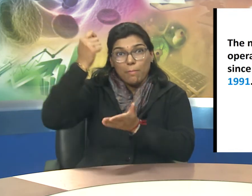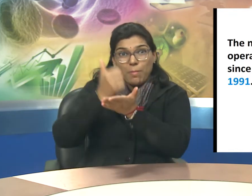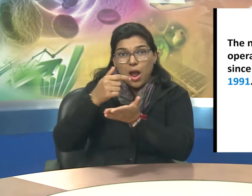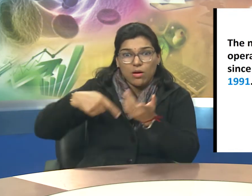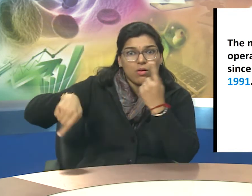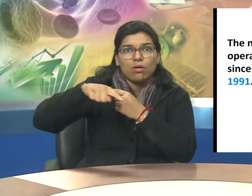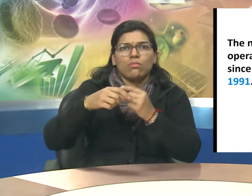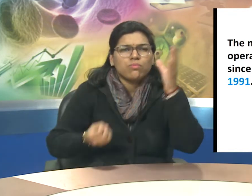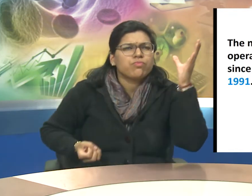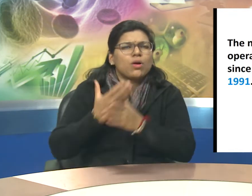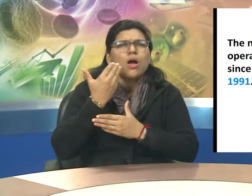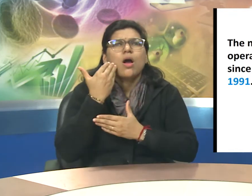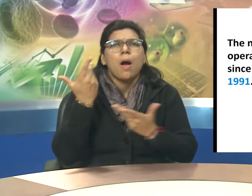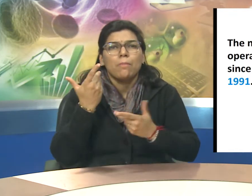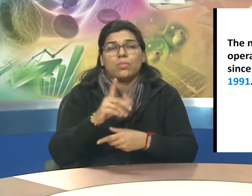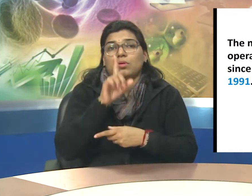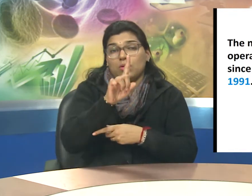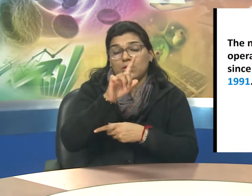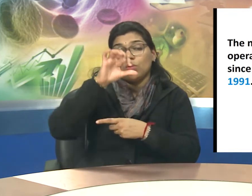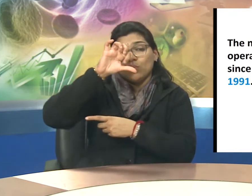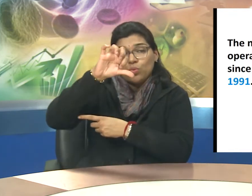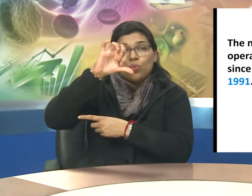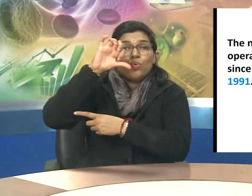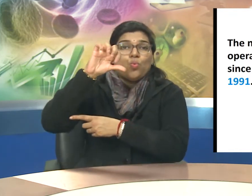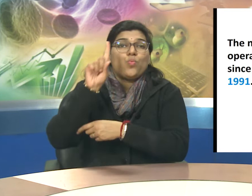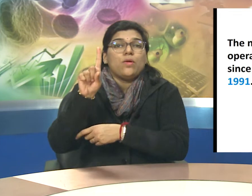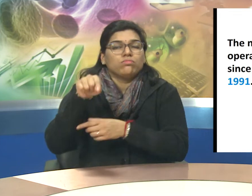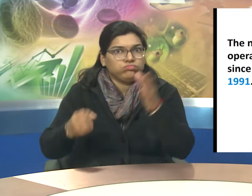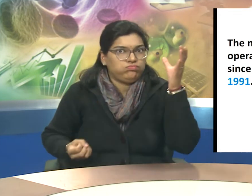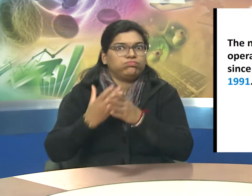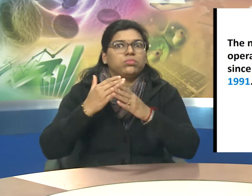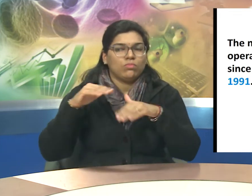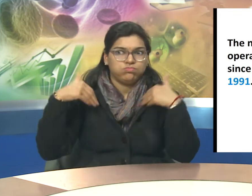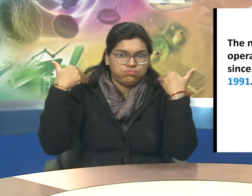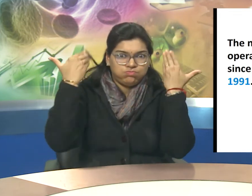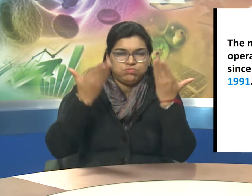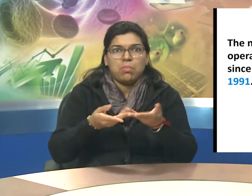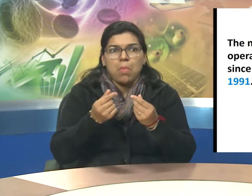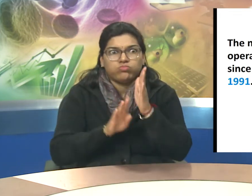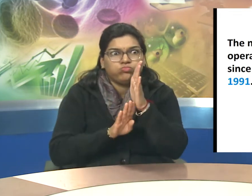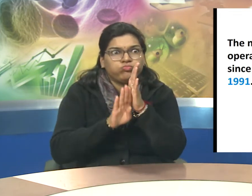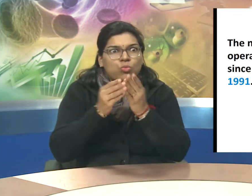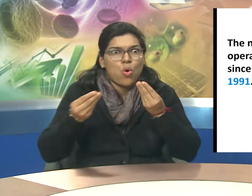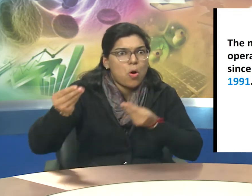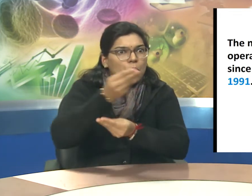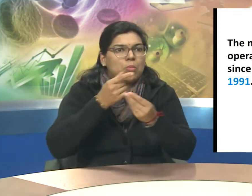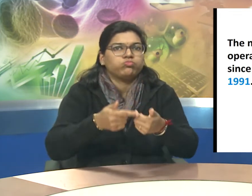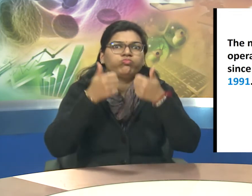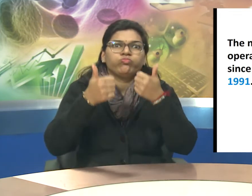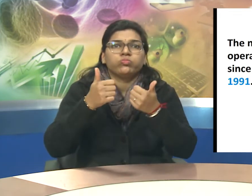The foreign banks, they started operating in India since a very long